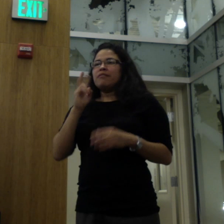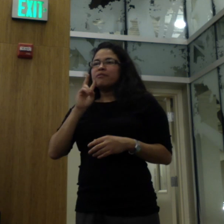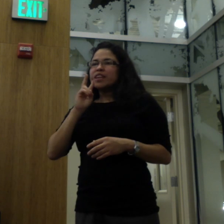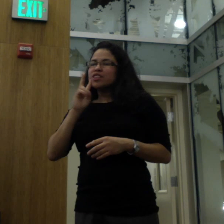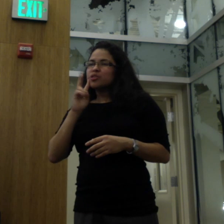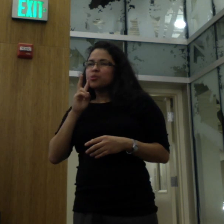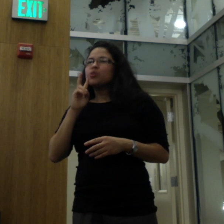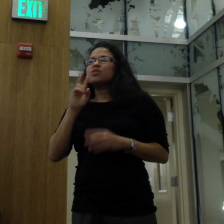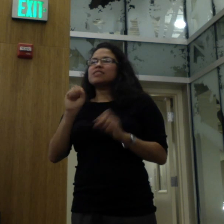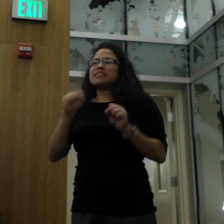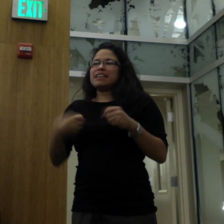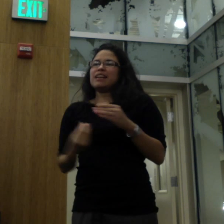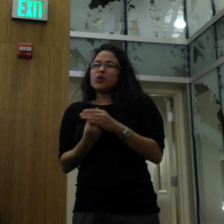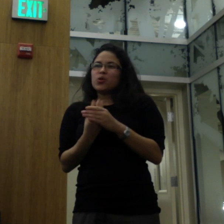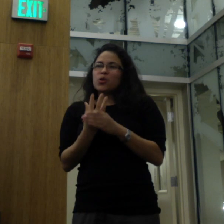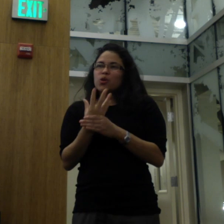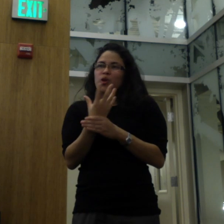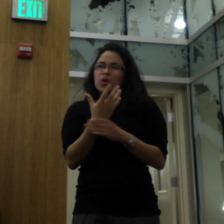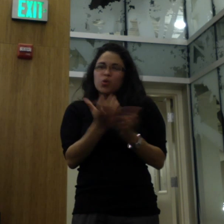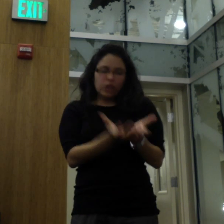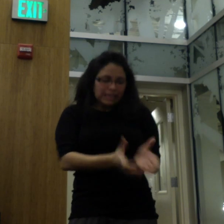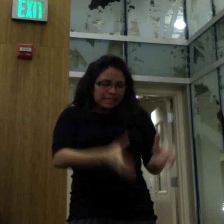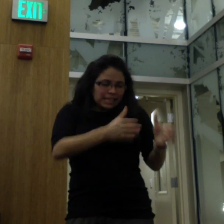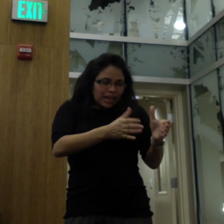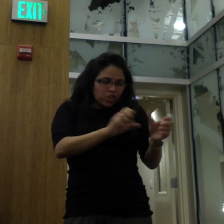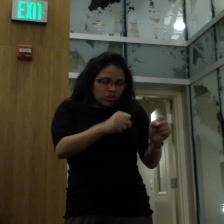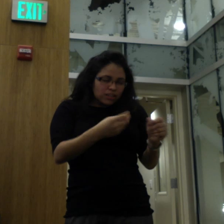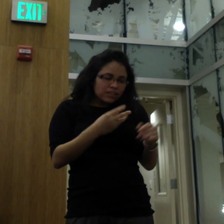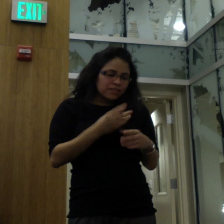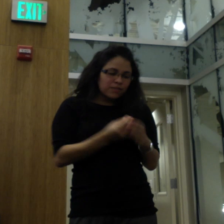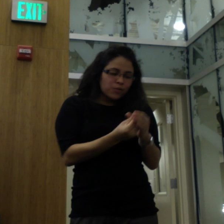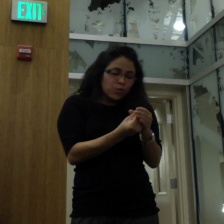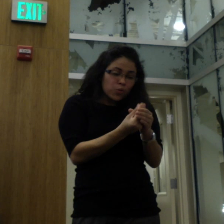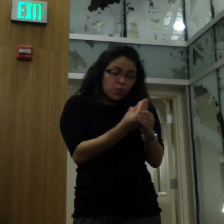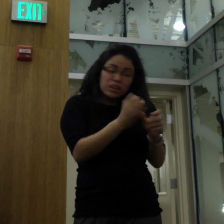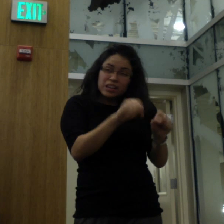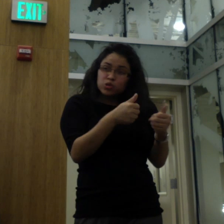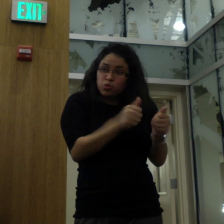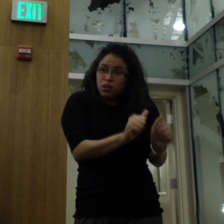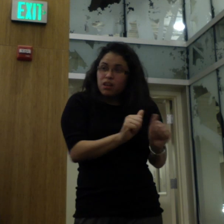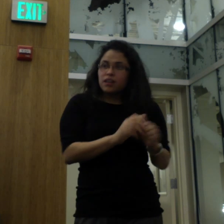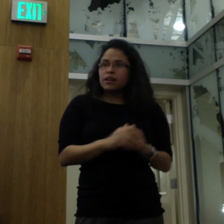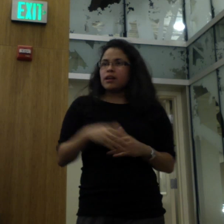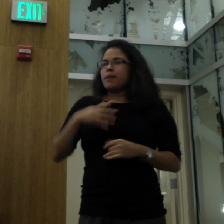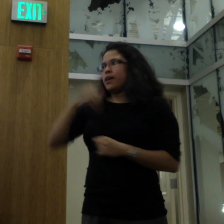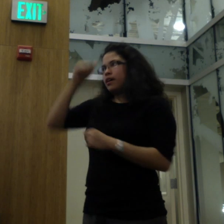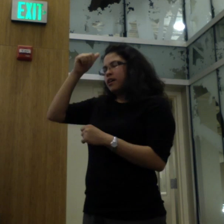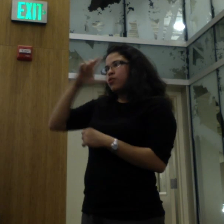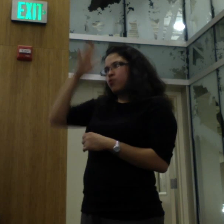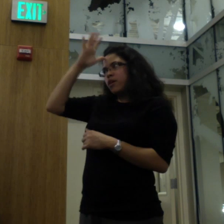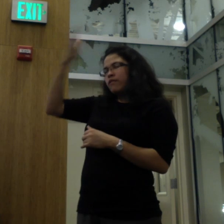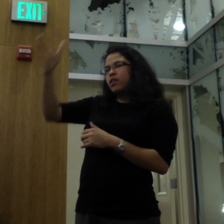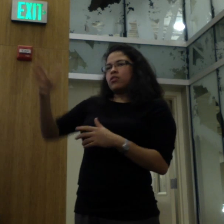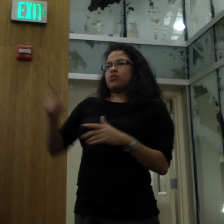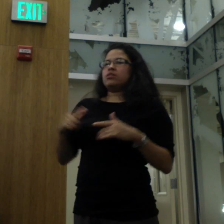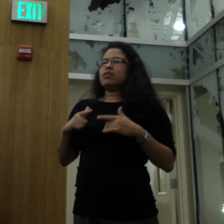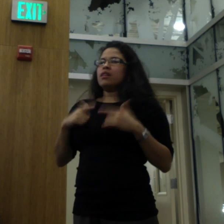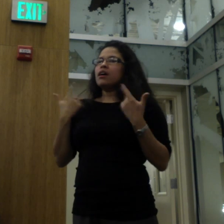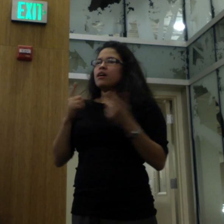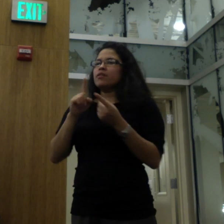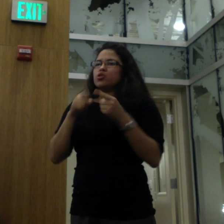container. My grandfather was an avid gardener. He was alive during the World War II time frame, and